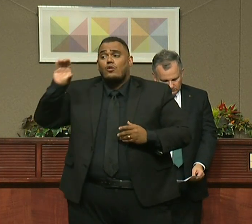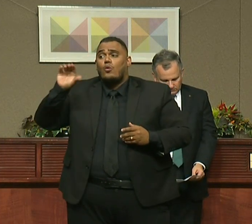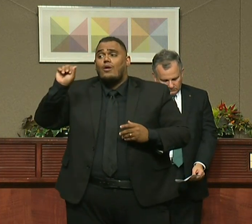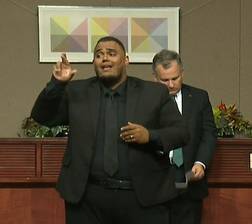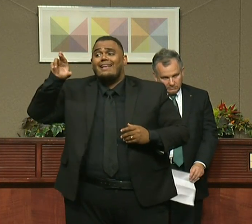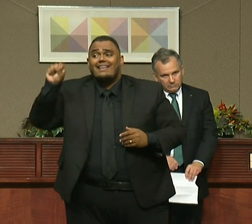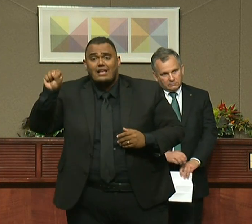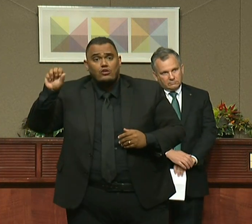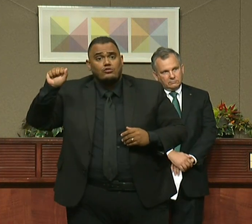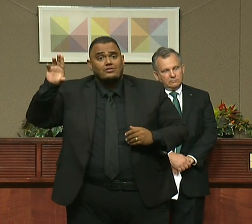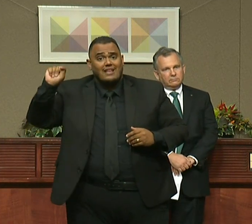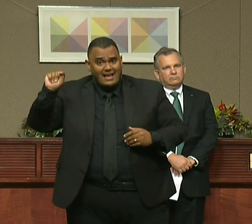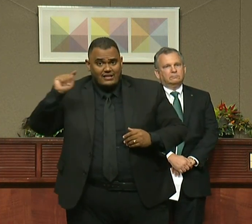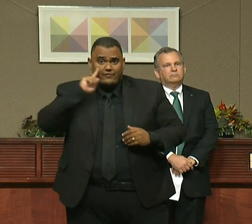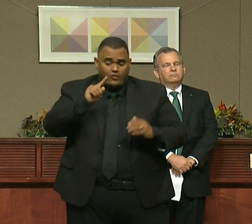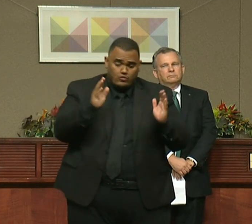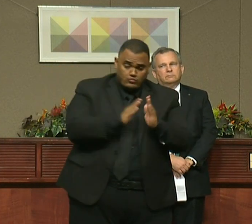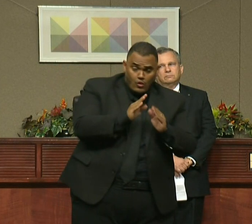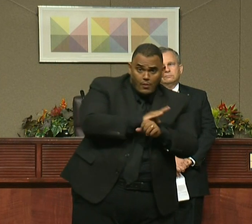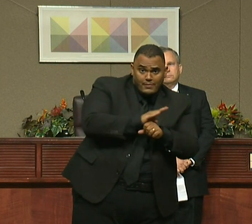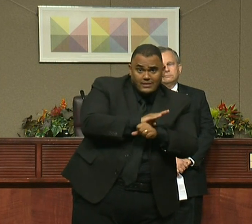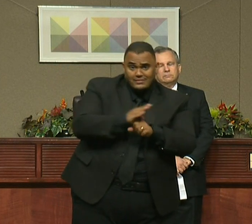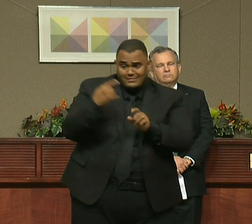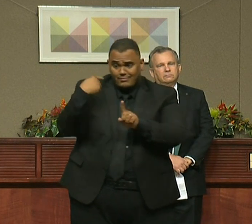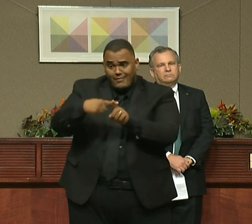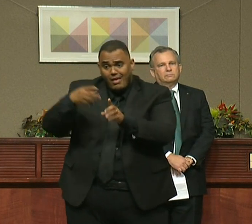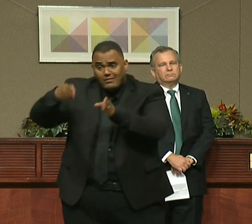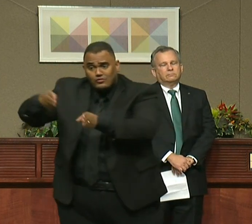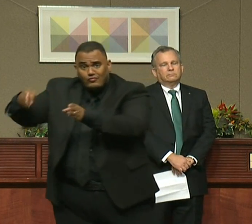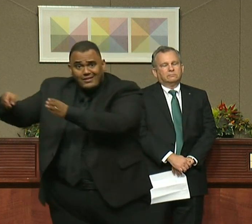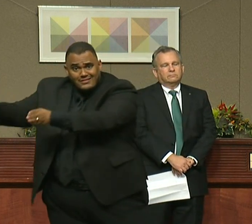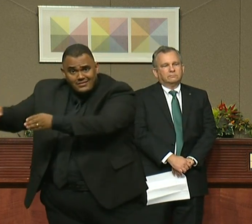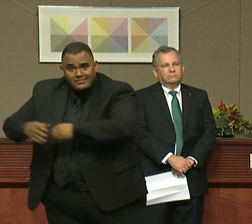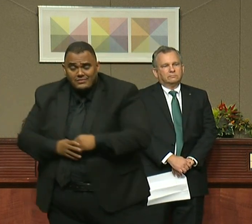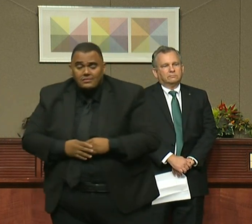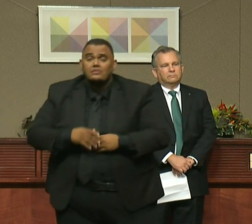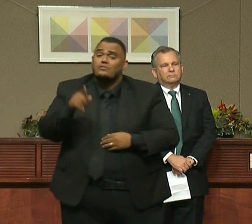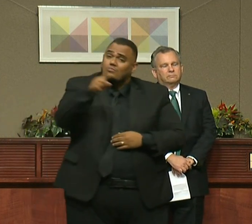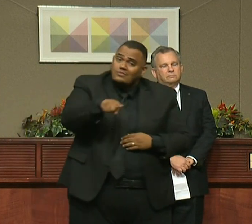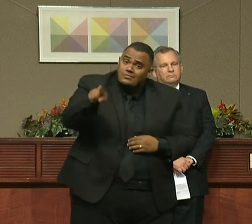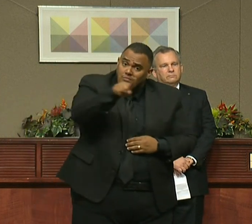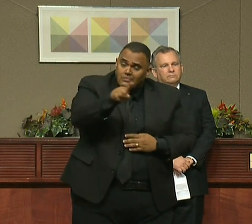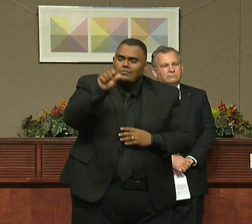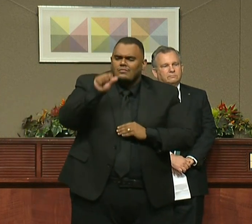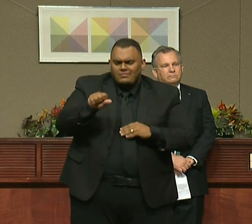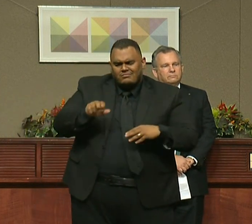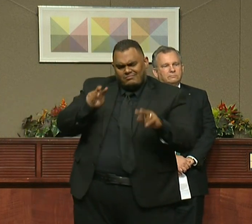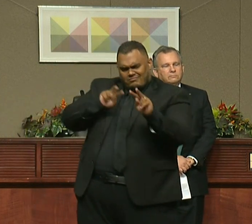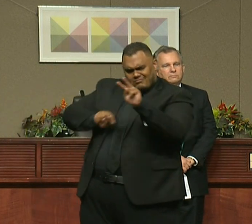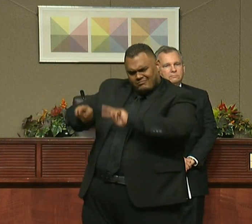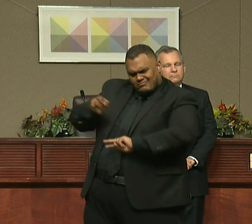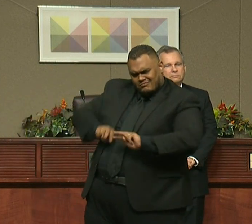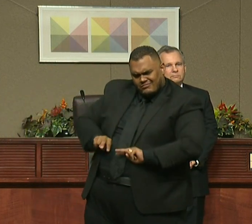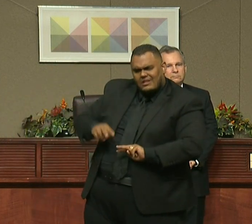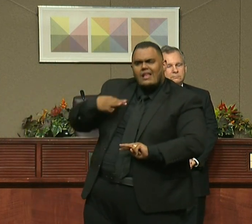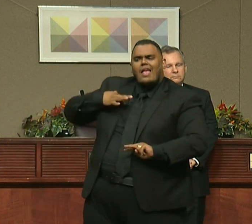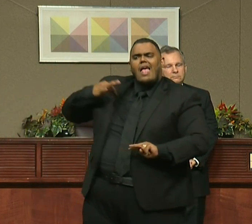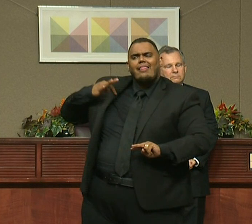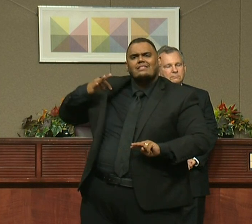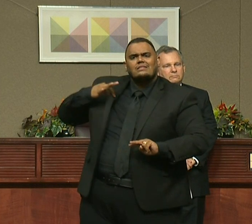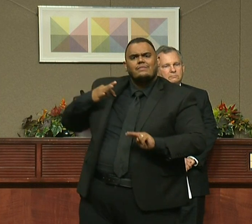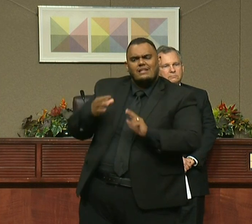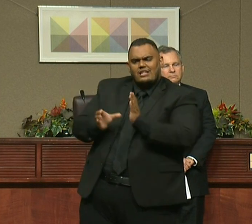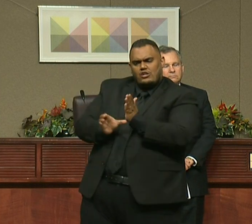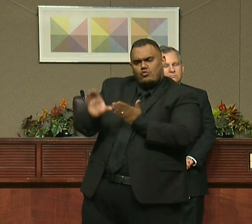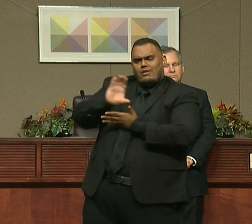residents. I want to urge small businesses and residents to review the eligibility criteria, required documents,